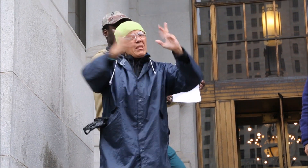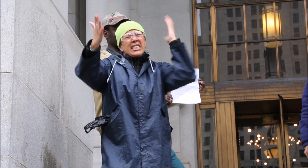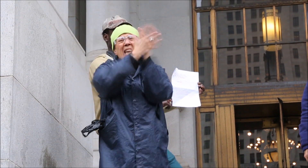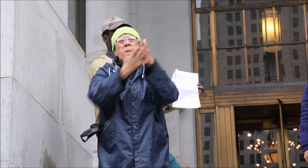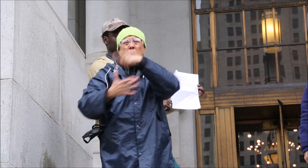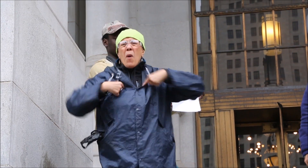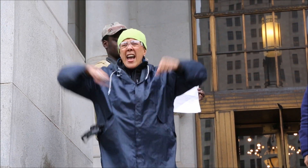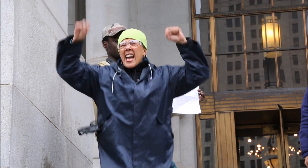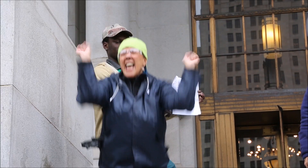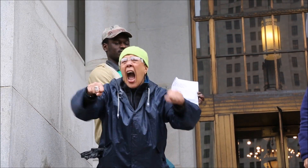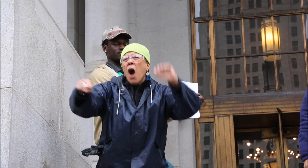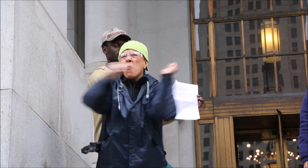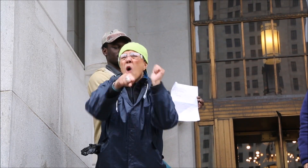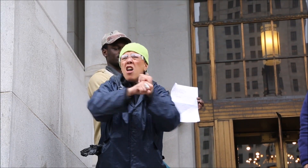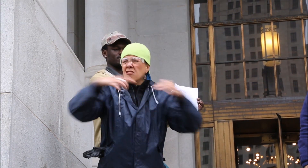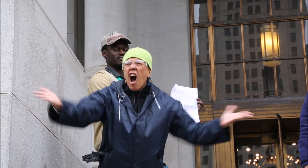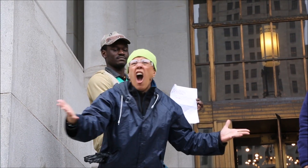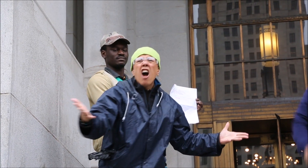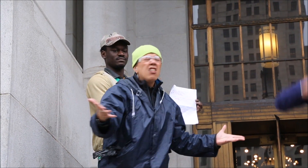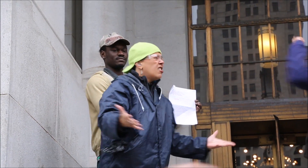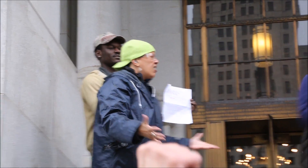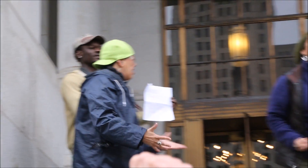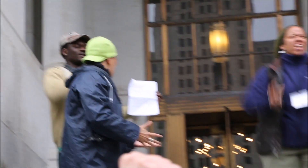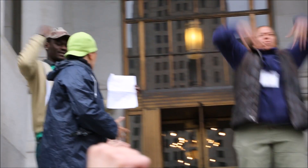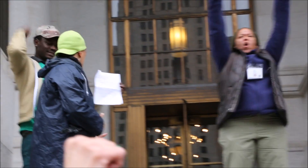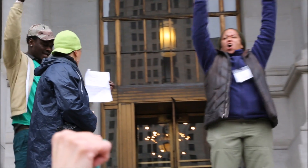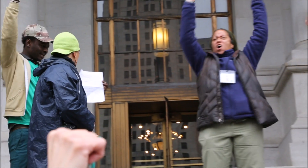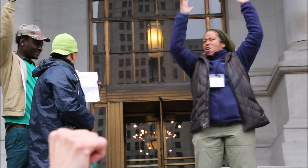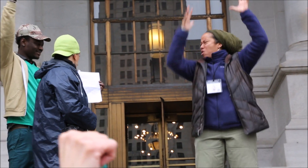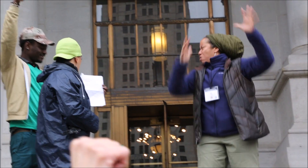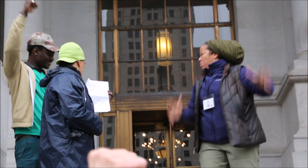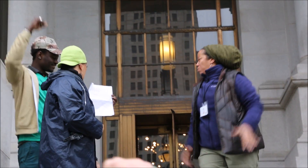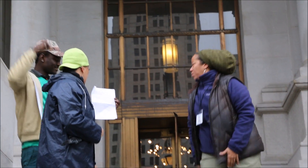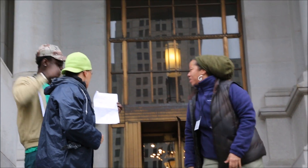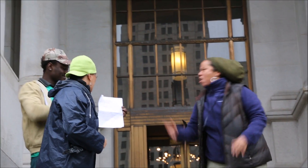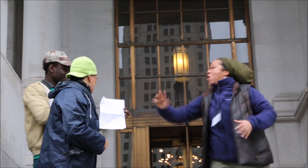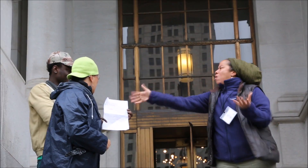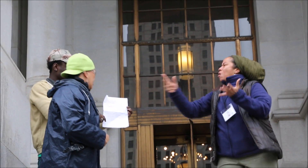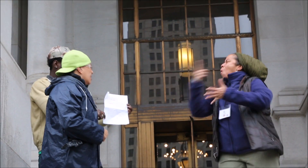demand. The legislative process is a bit odd.